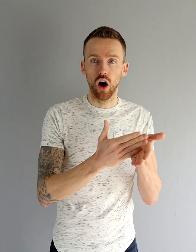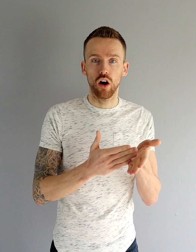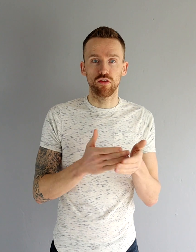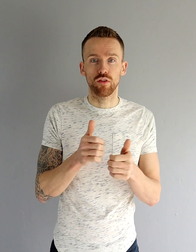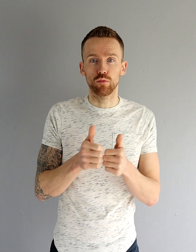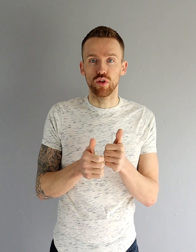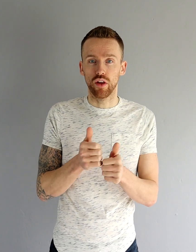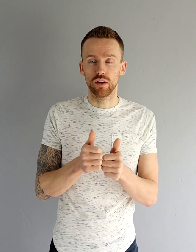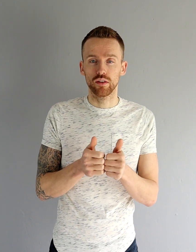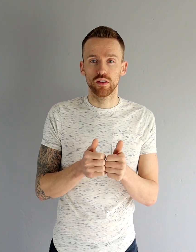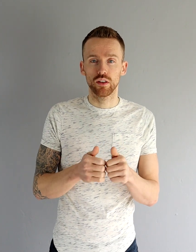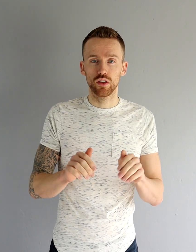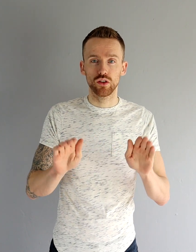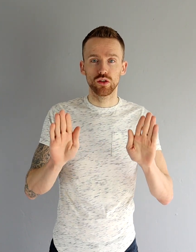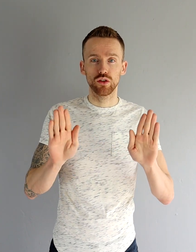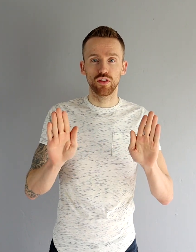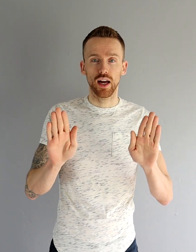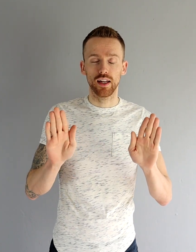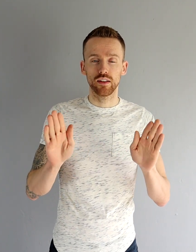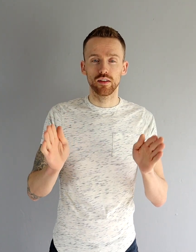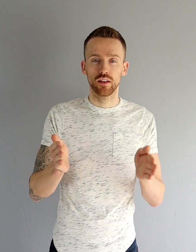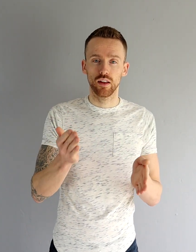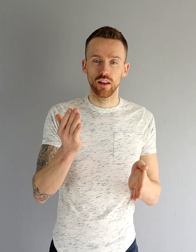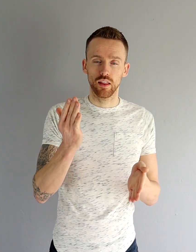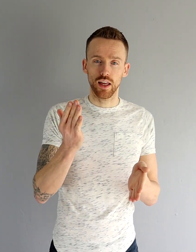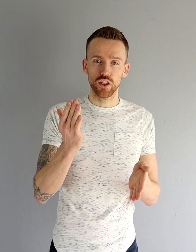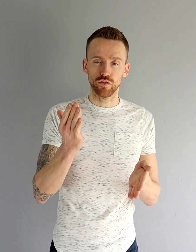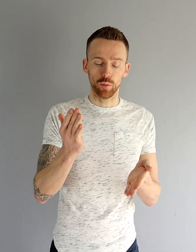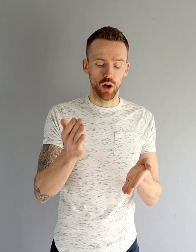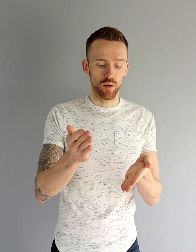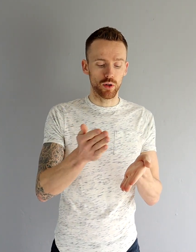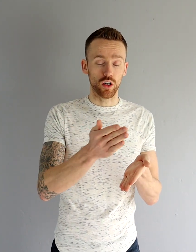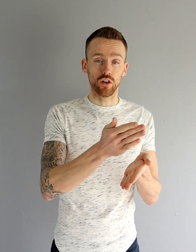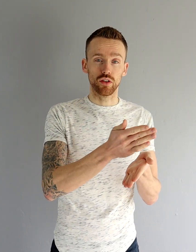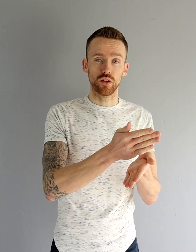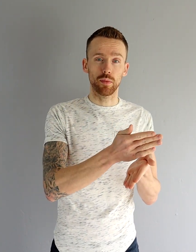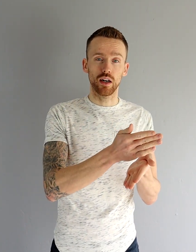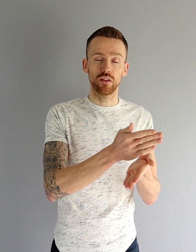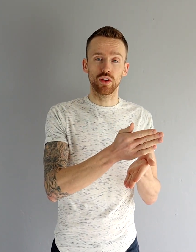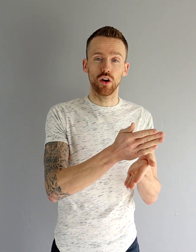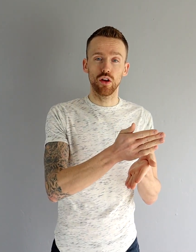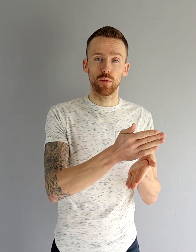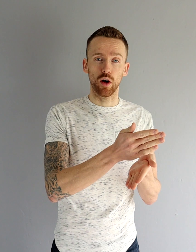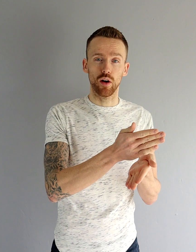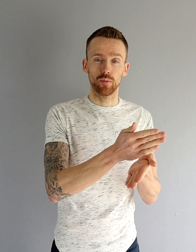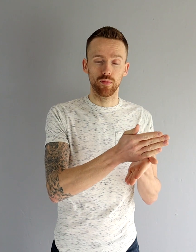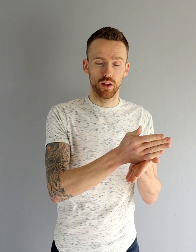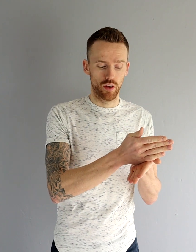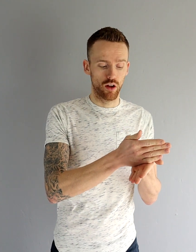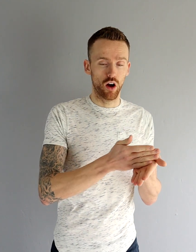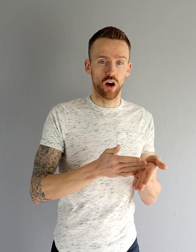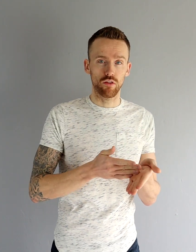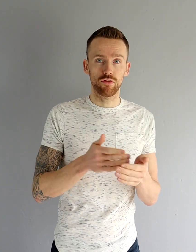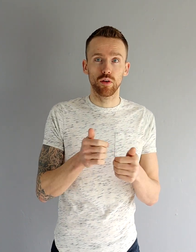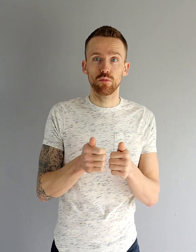Half brother. Two flat hands. The edge of your palm across the middle of the other palm. Half